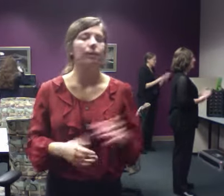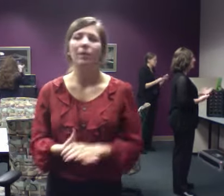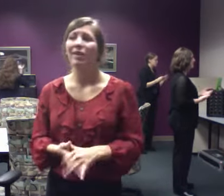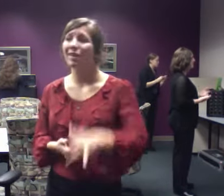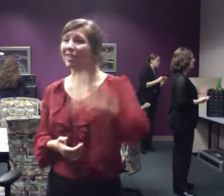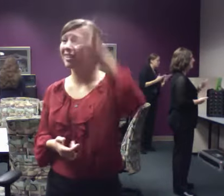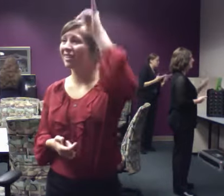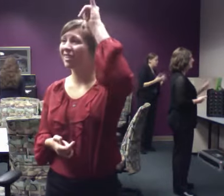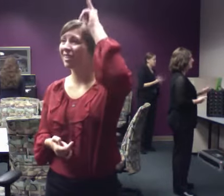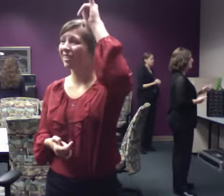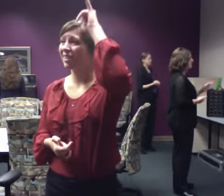anywhere from